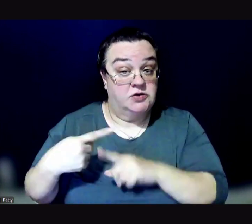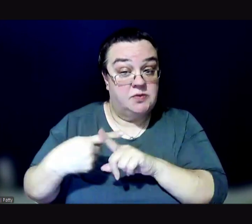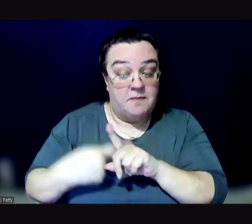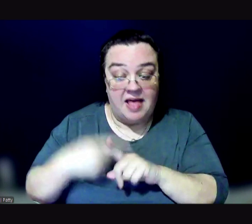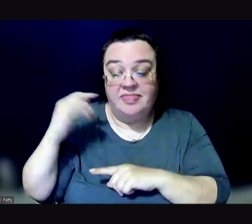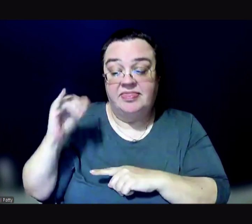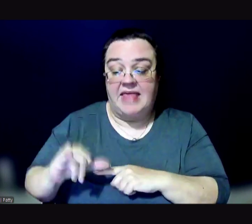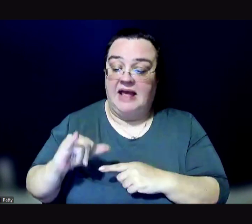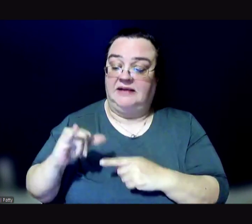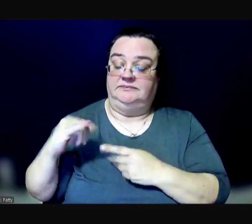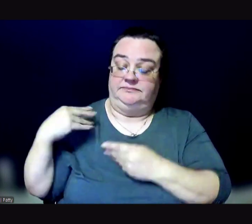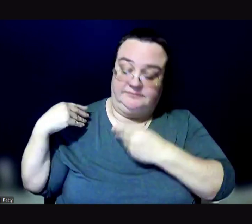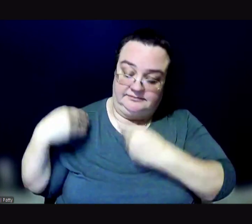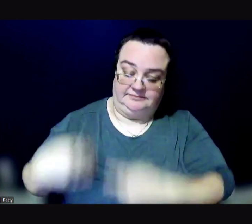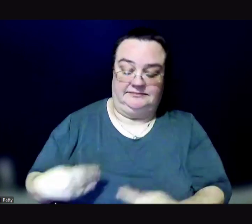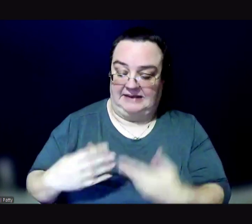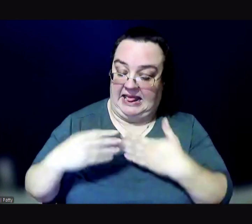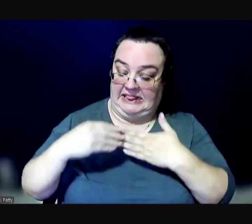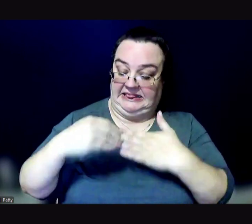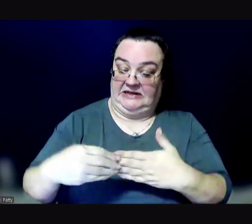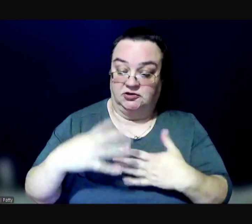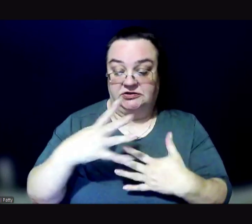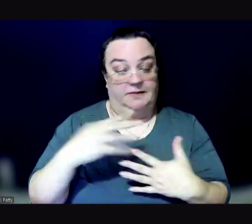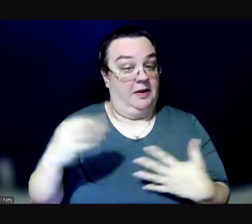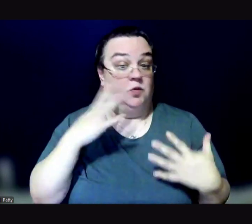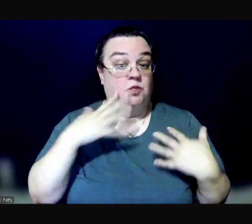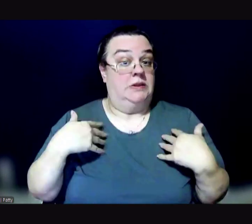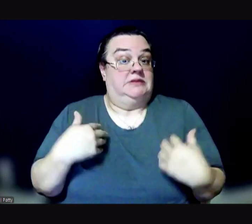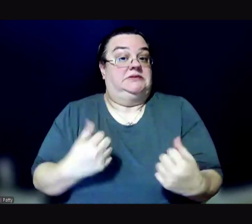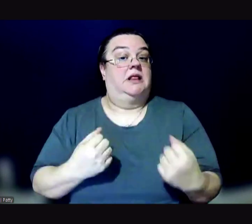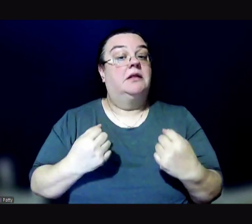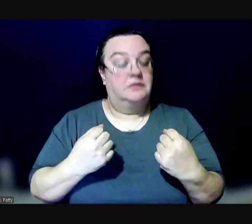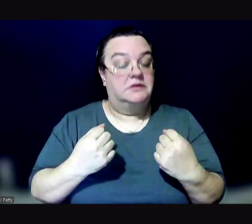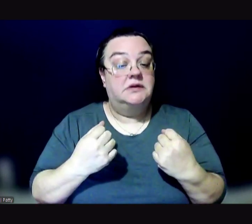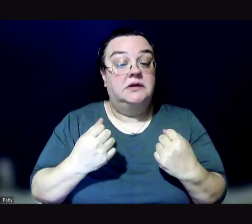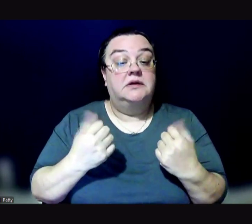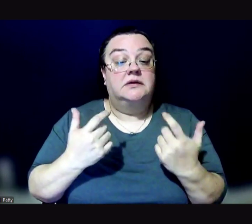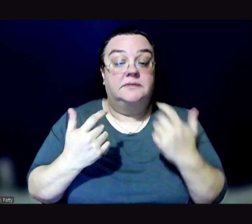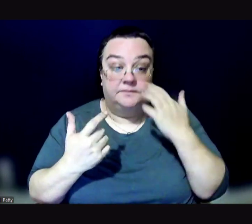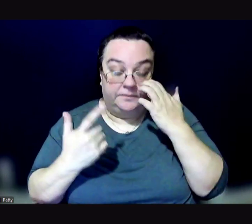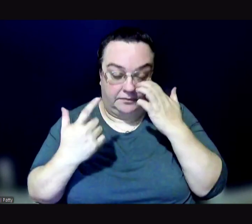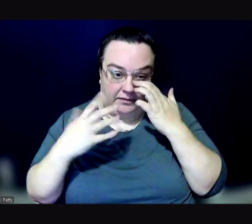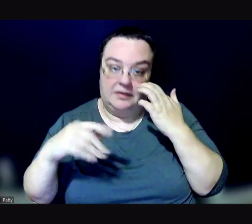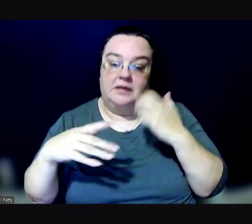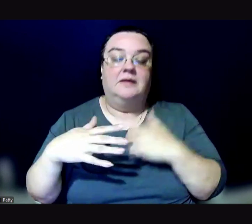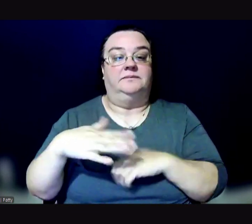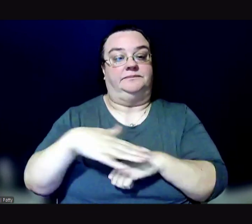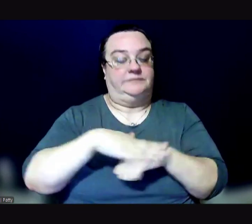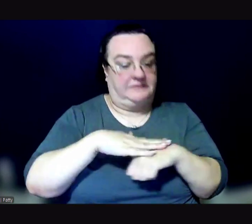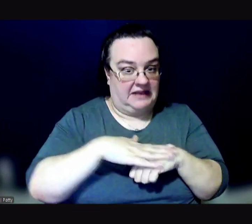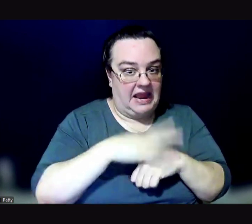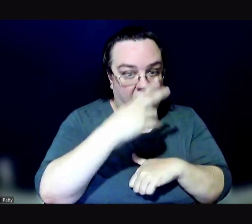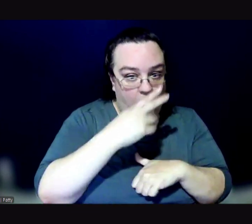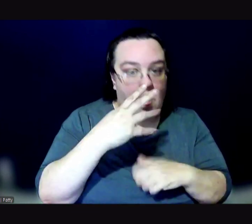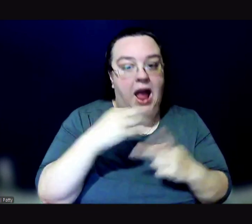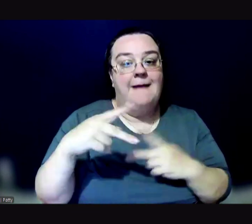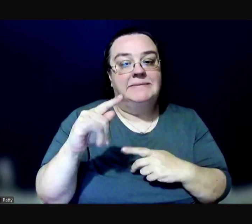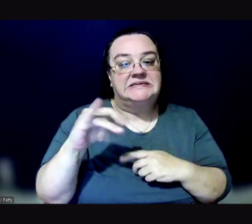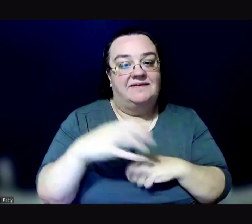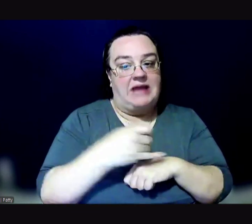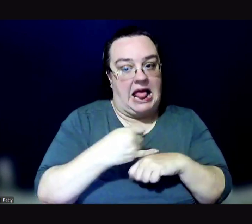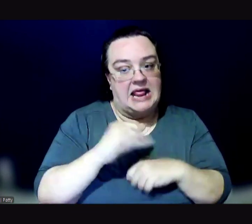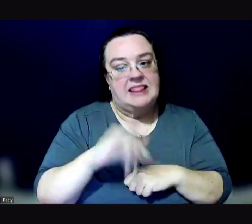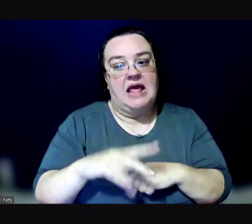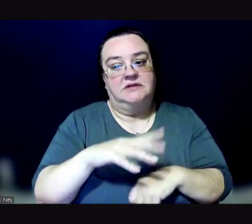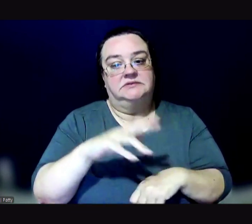of leadership and resilience. And whereas Native Hawaiians and Pacific Islanders are indigenous to the lands which are now occupied